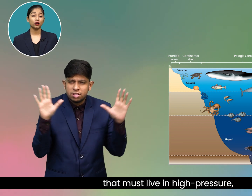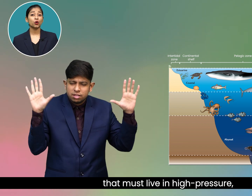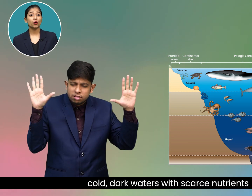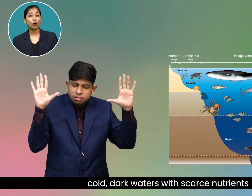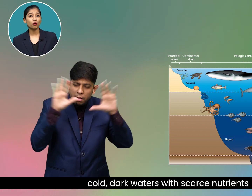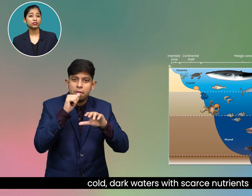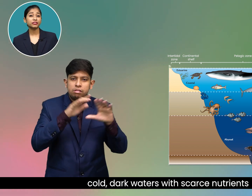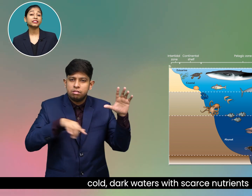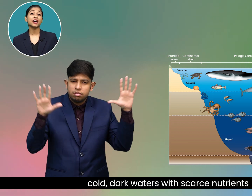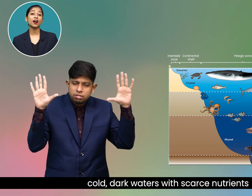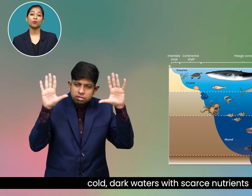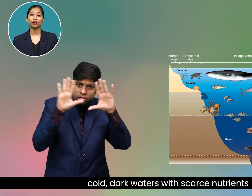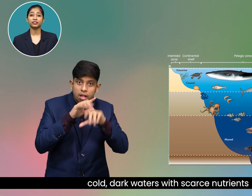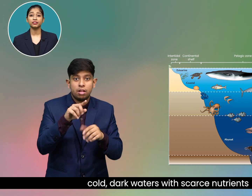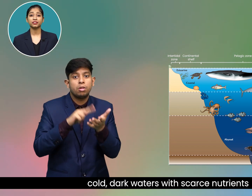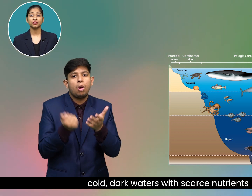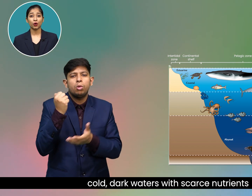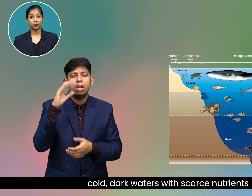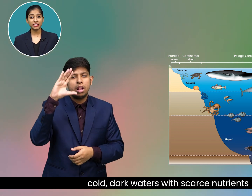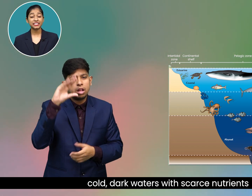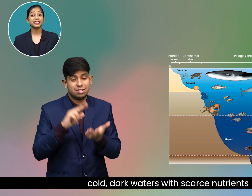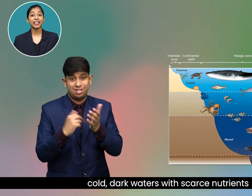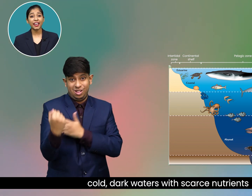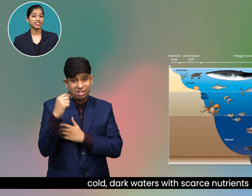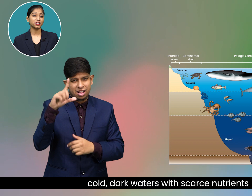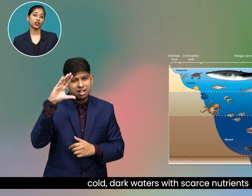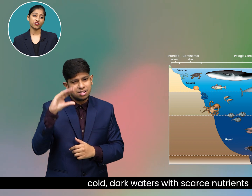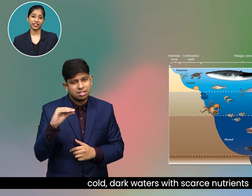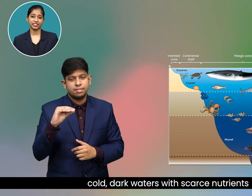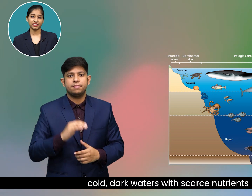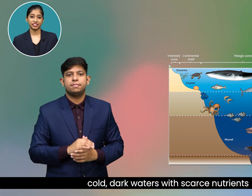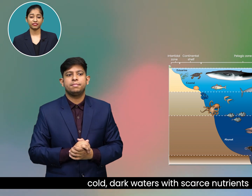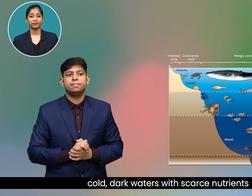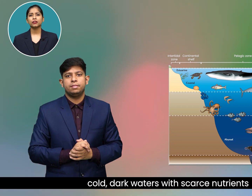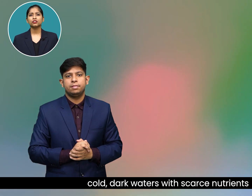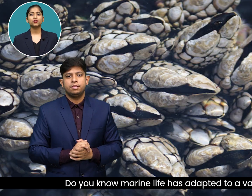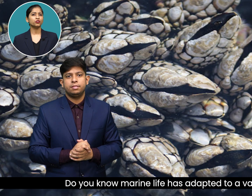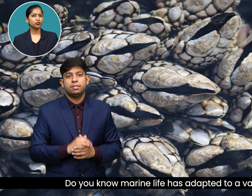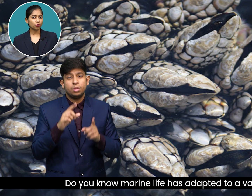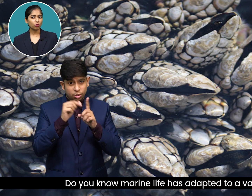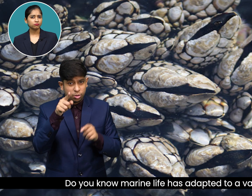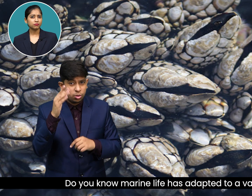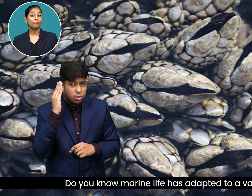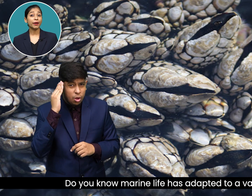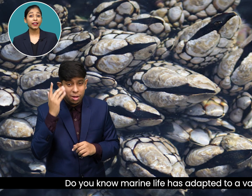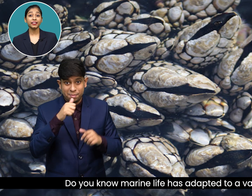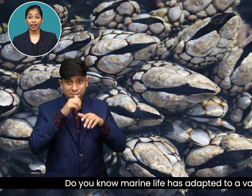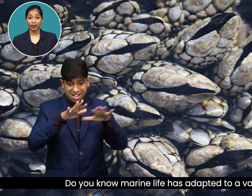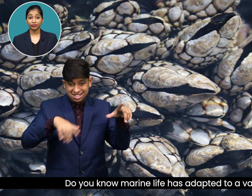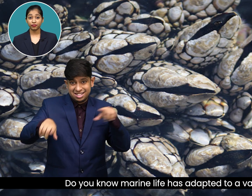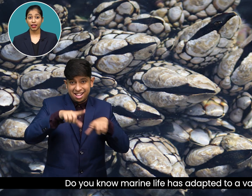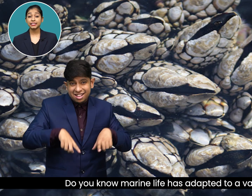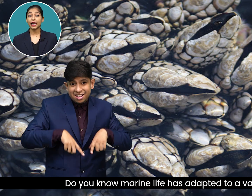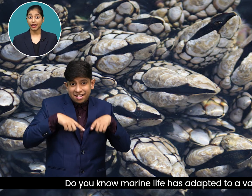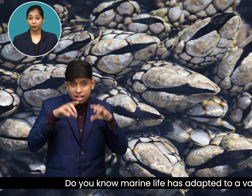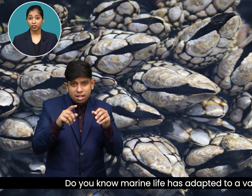pressure, cold, dark waters with scarce nutrients. Do you know marine